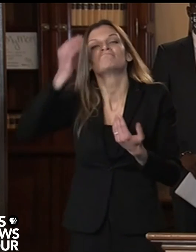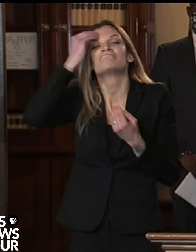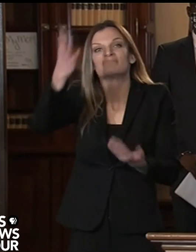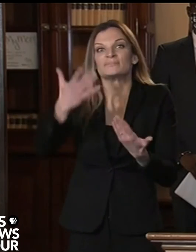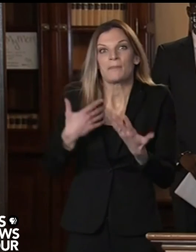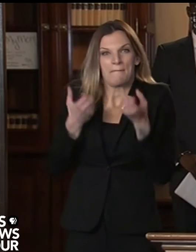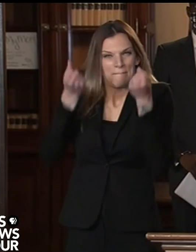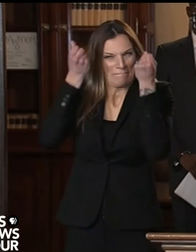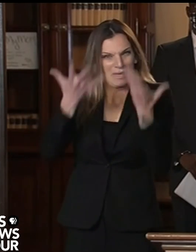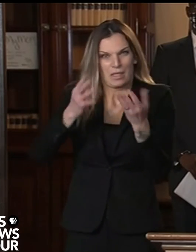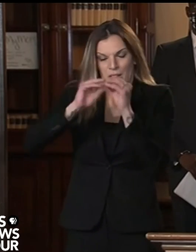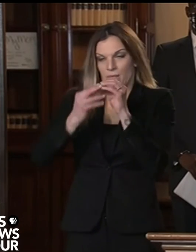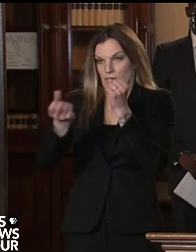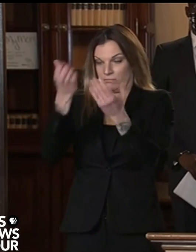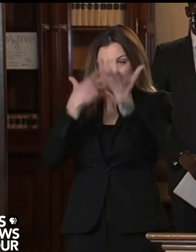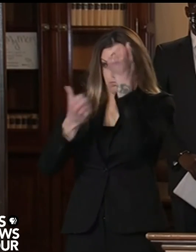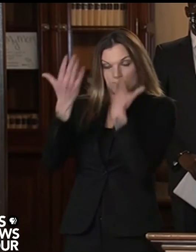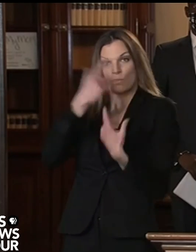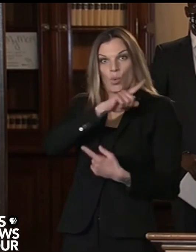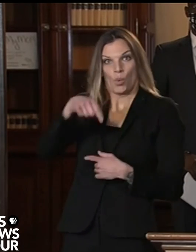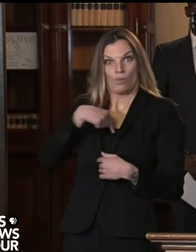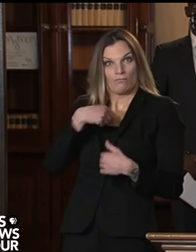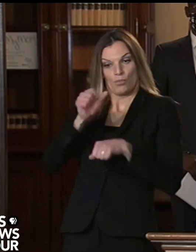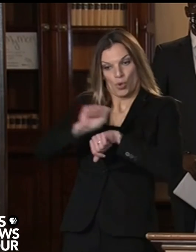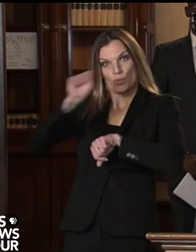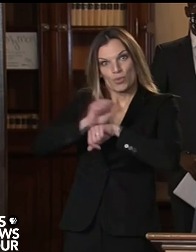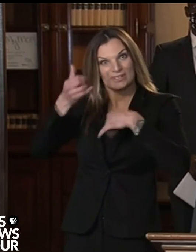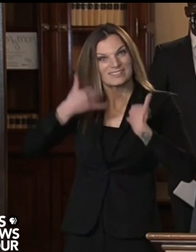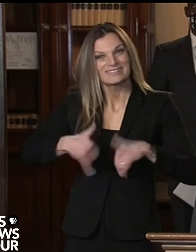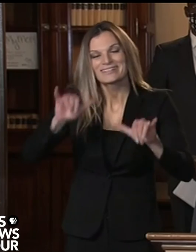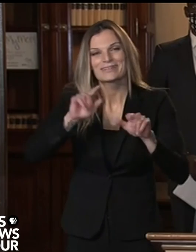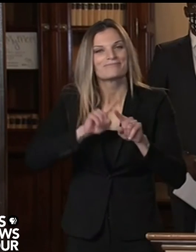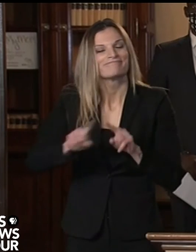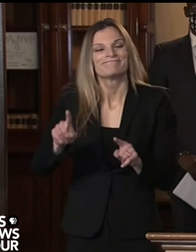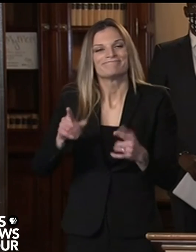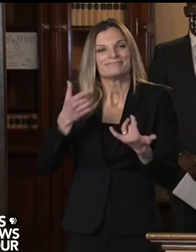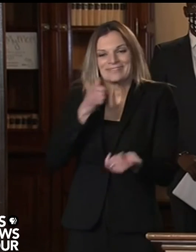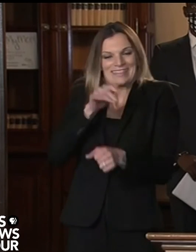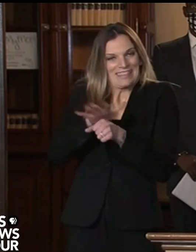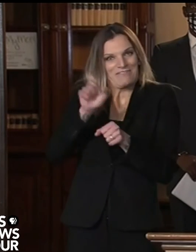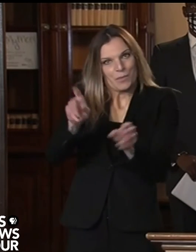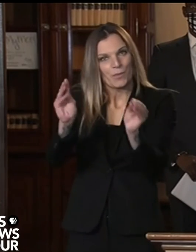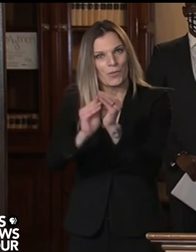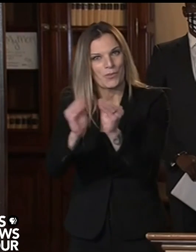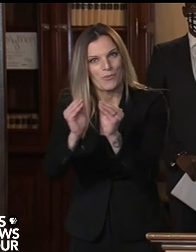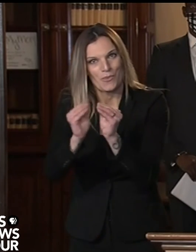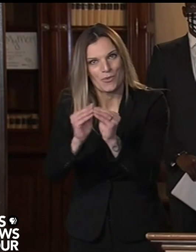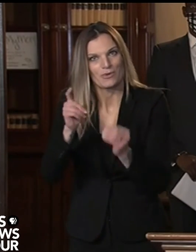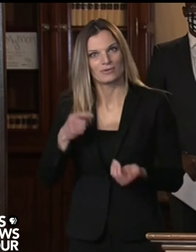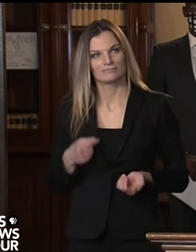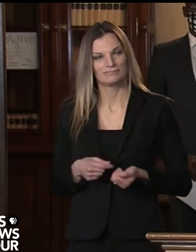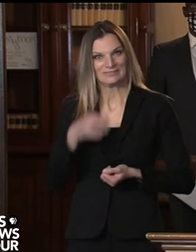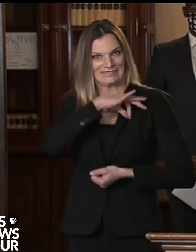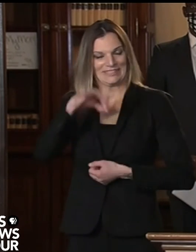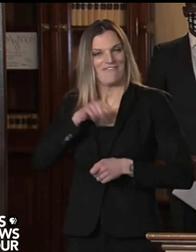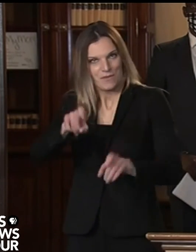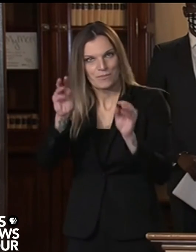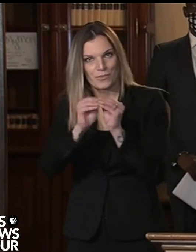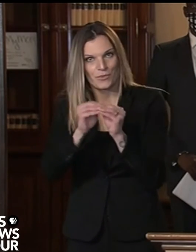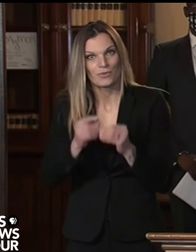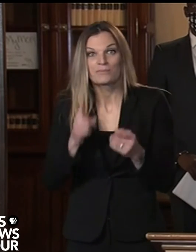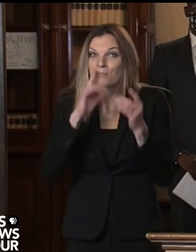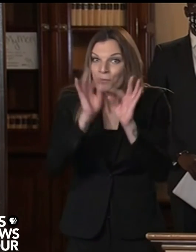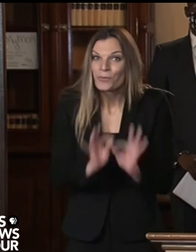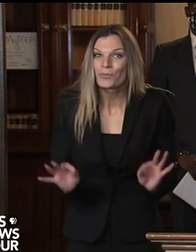keep up, and that means that our outbreak data is limited. It also means it is so important that people